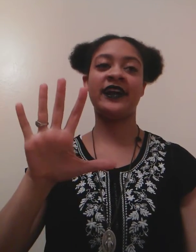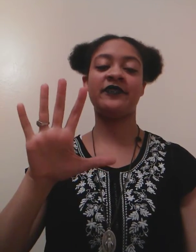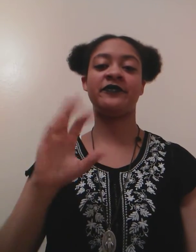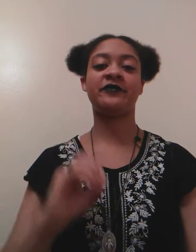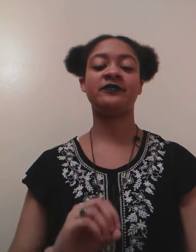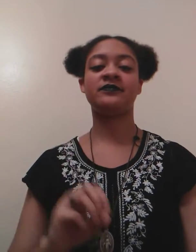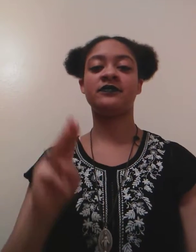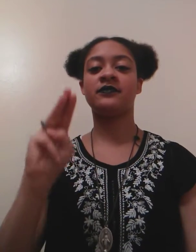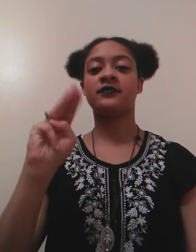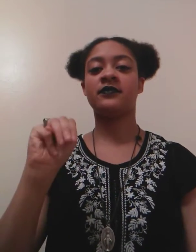5